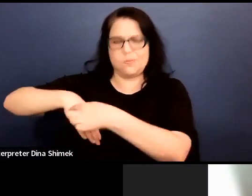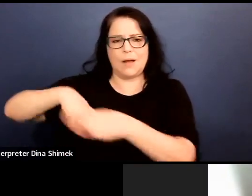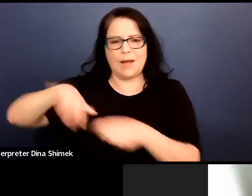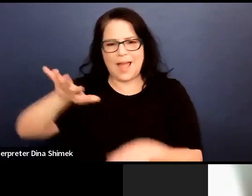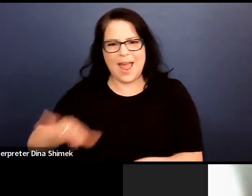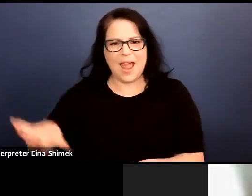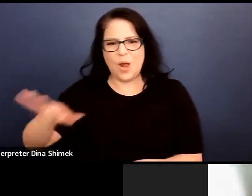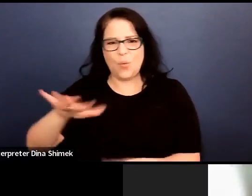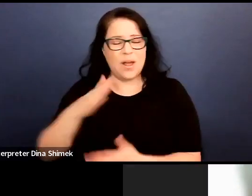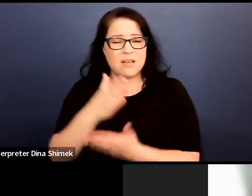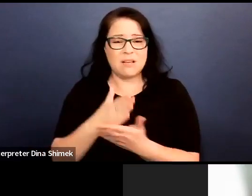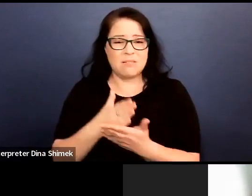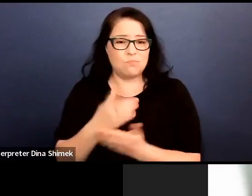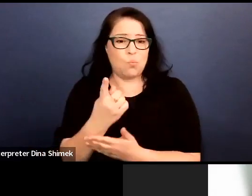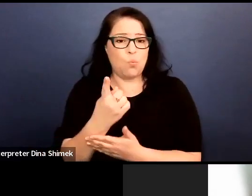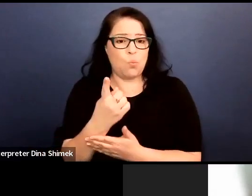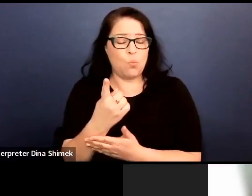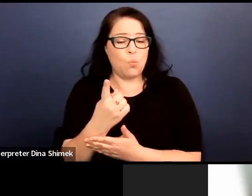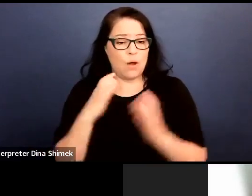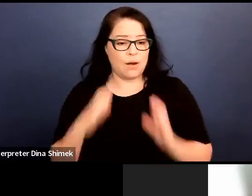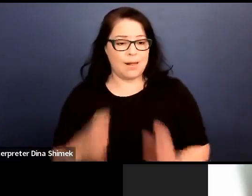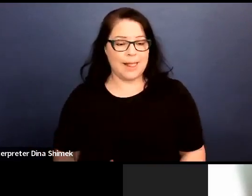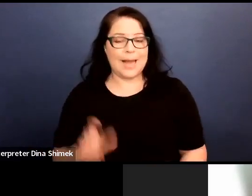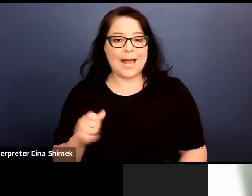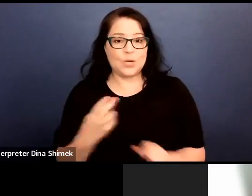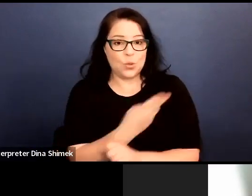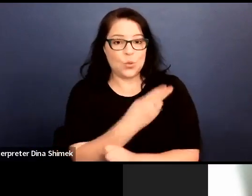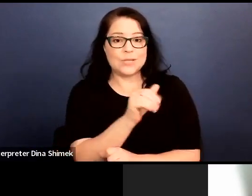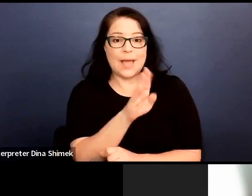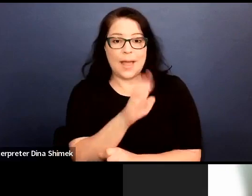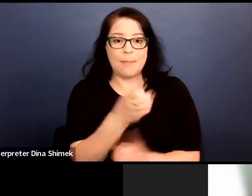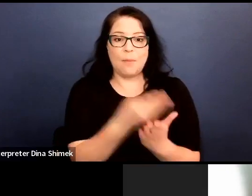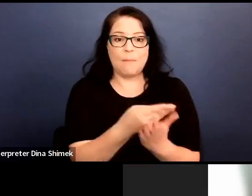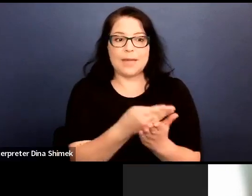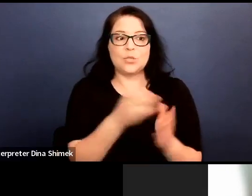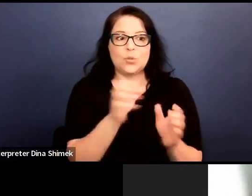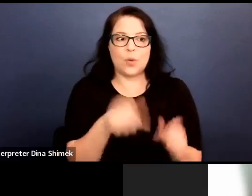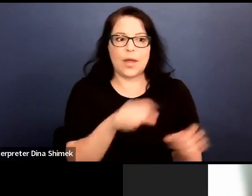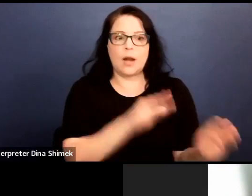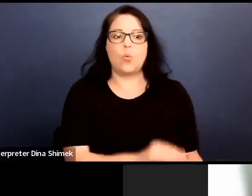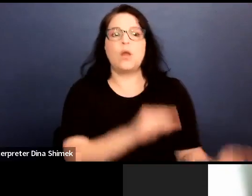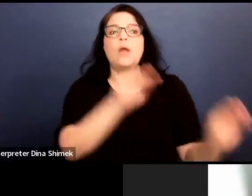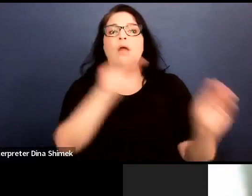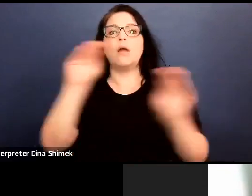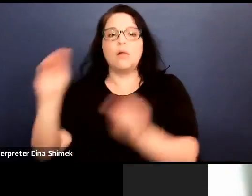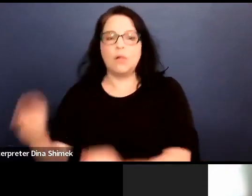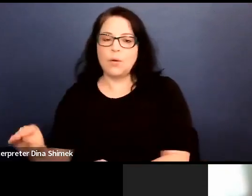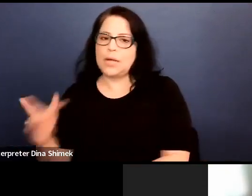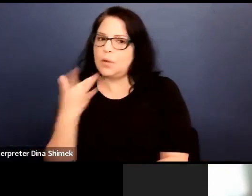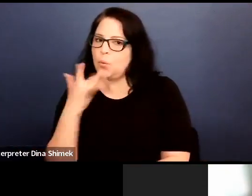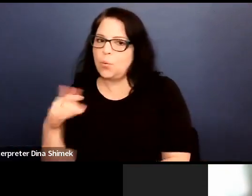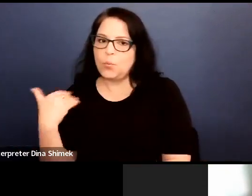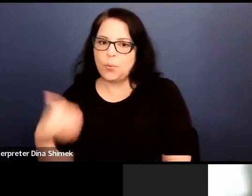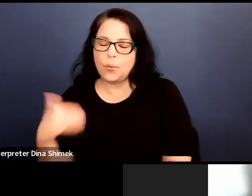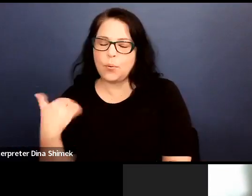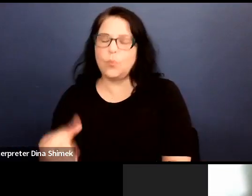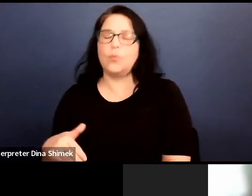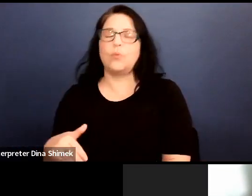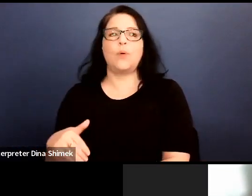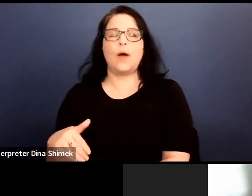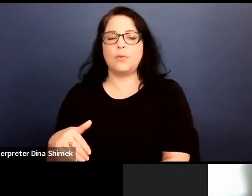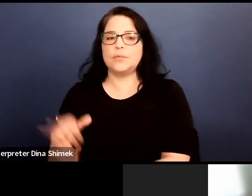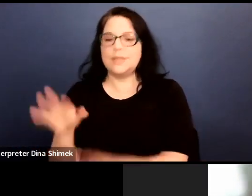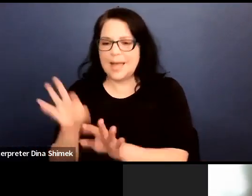use some of her ABLE funds to relocate. And that's one of the testaments of an ABLE account is being able to use it for